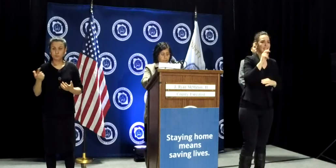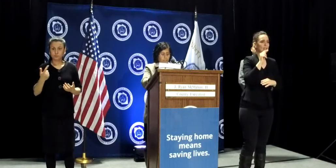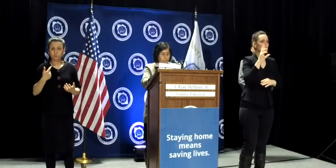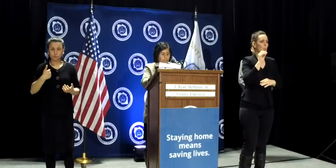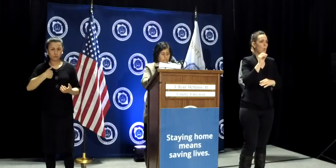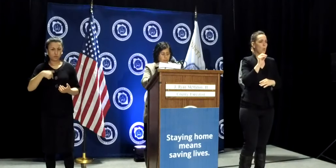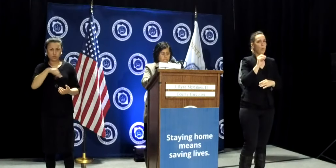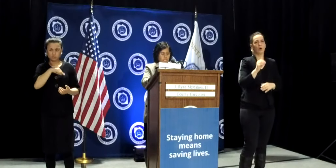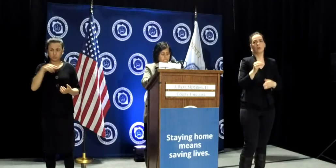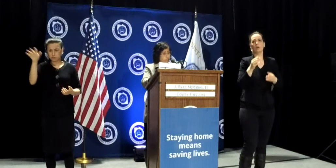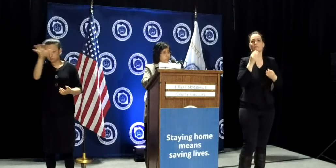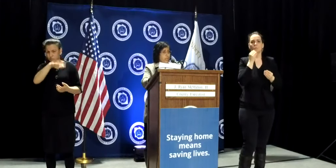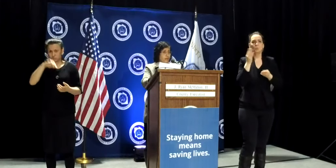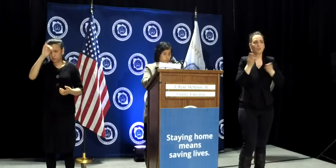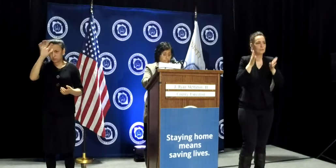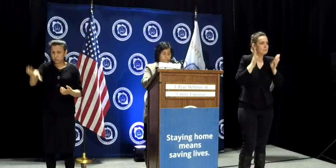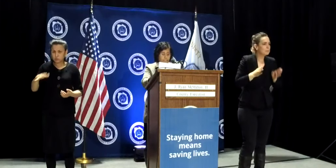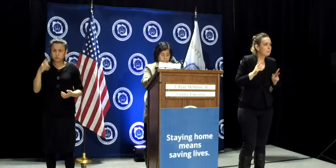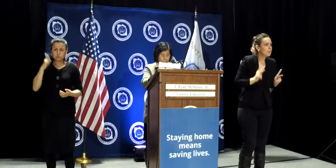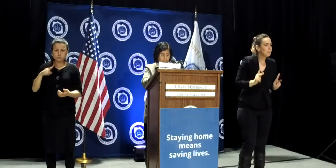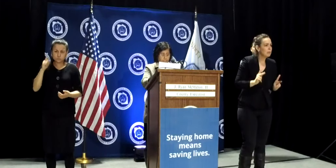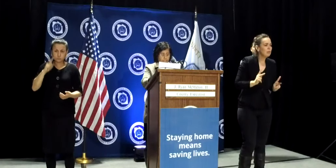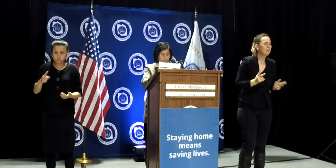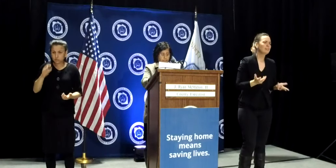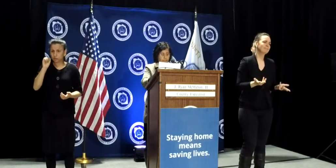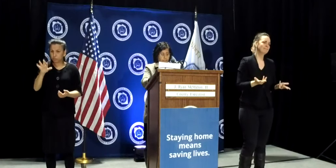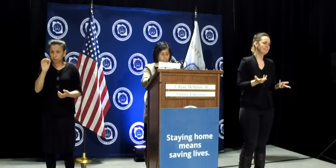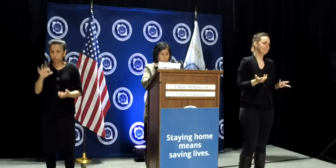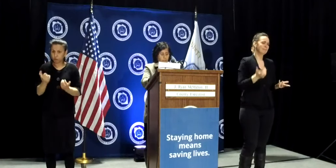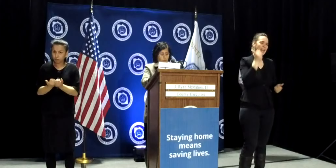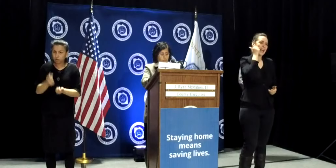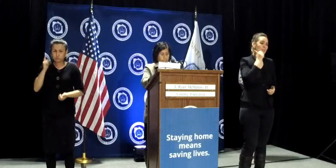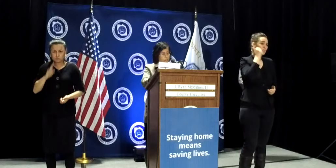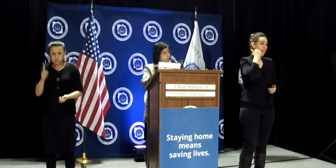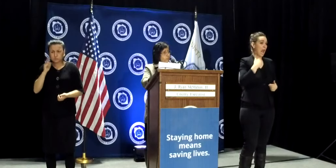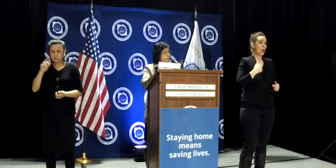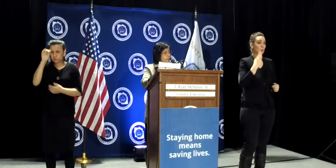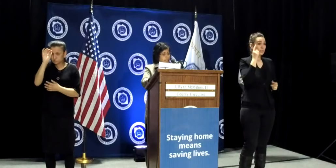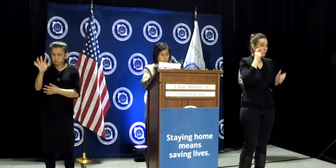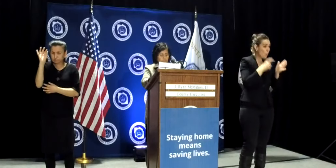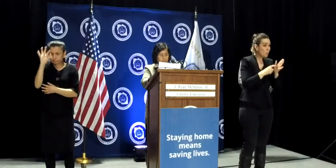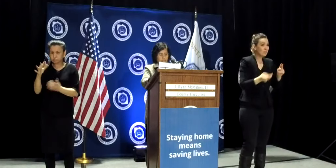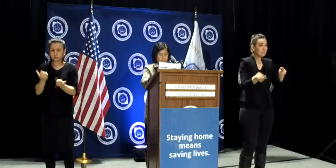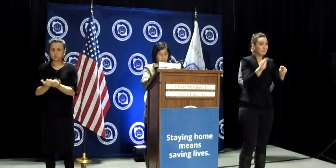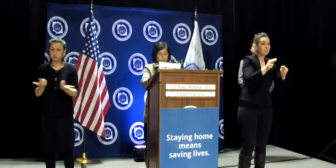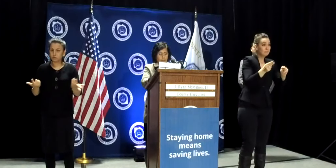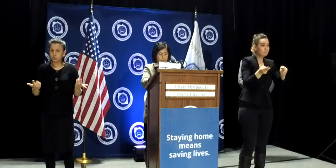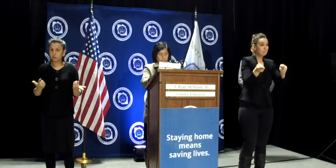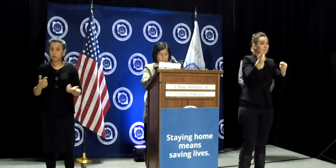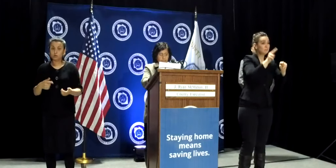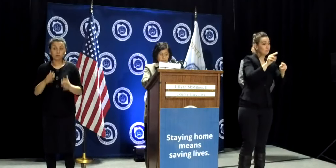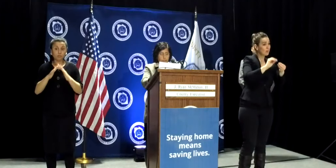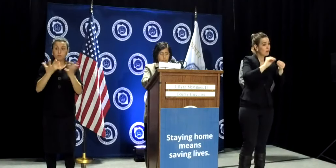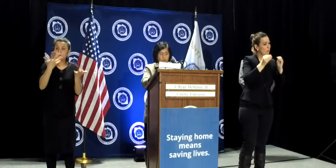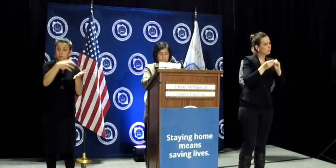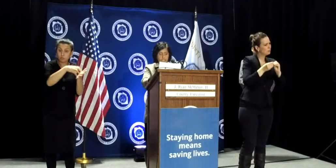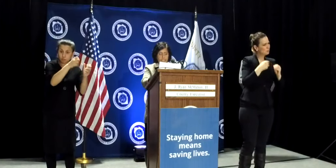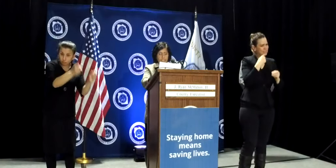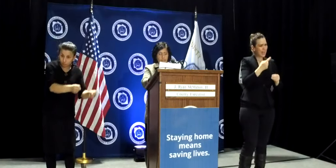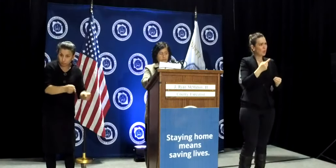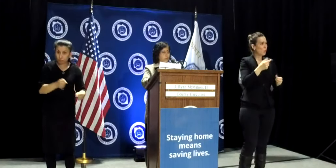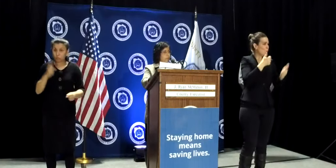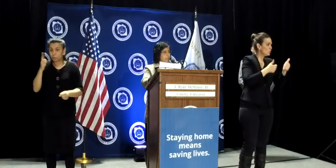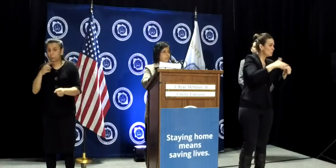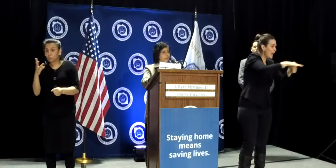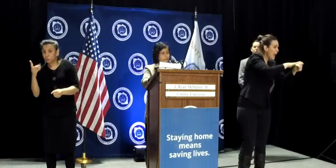data. How many cases we have? You get that here every day. Where they possibly might be living. What would